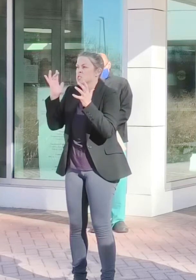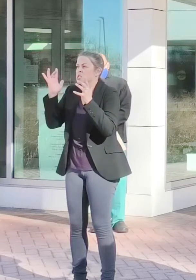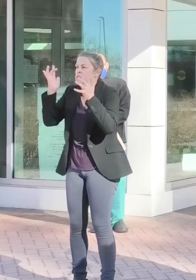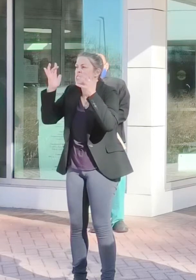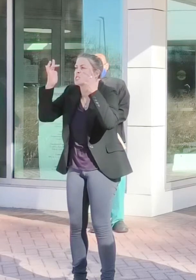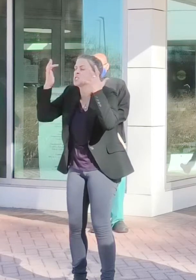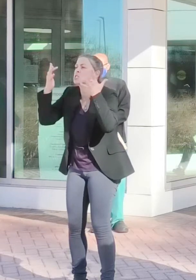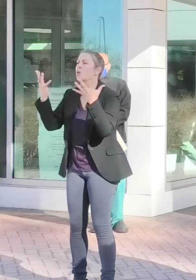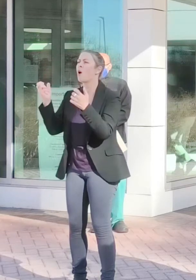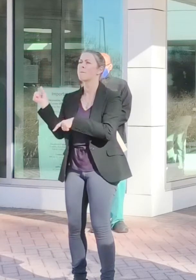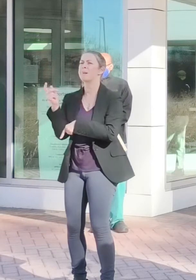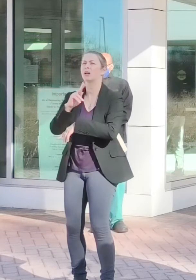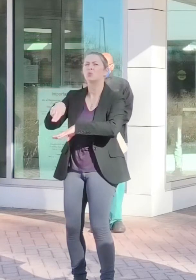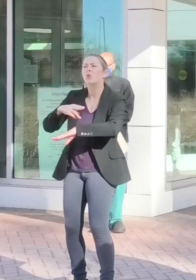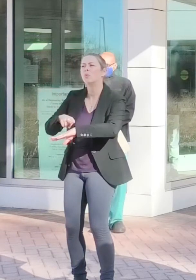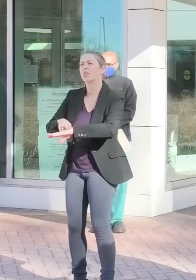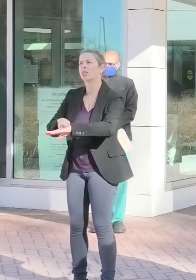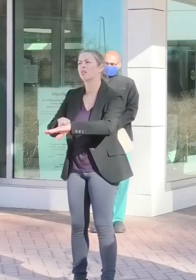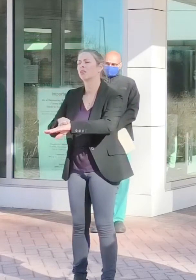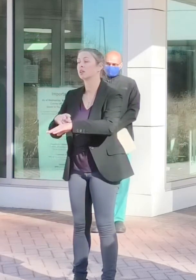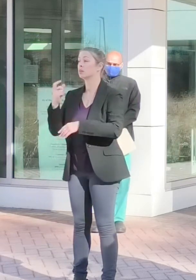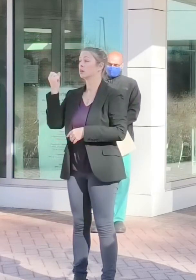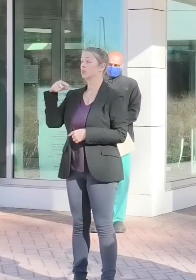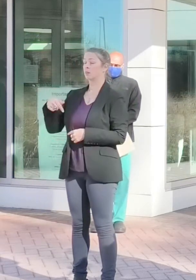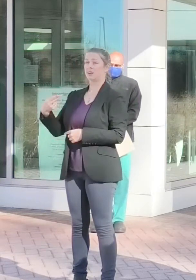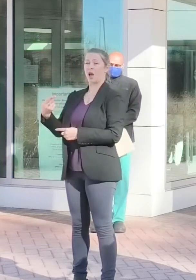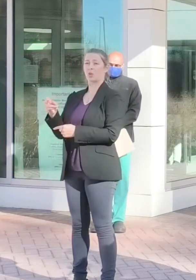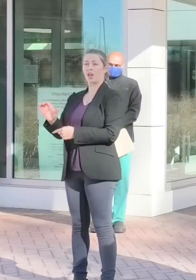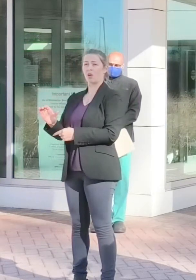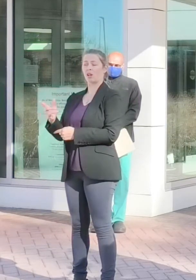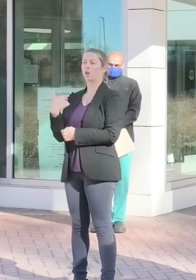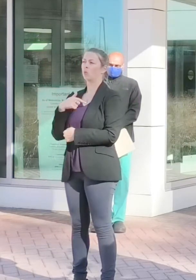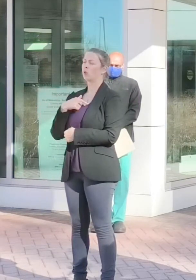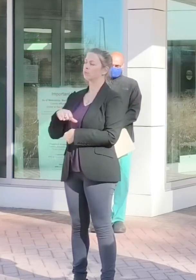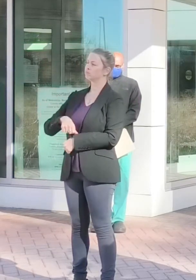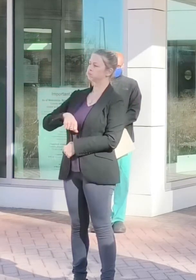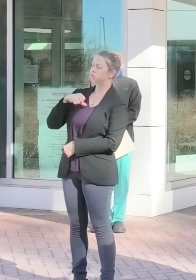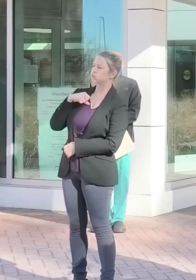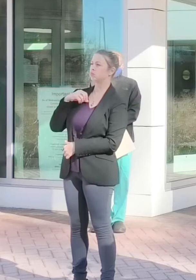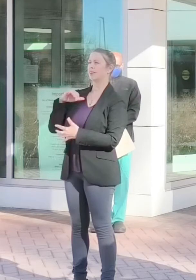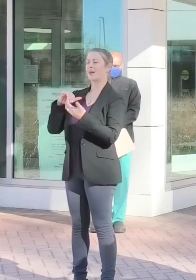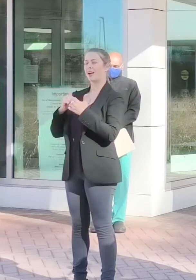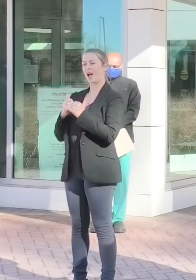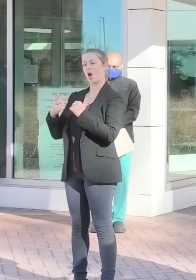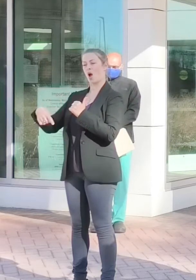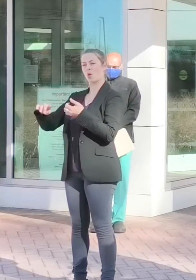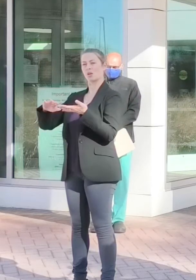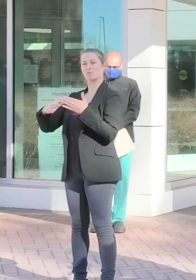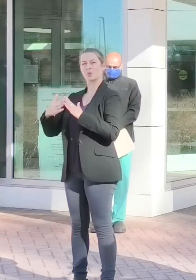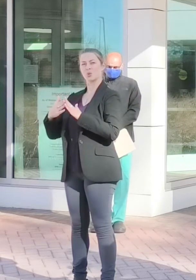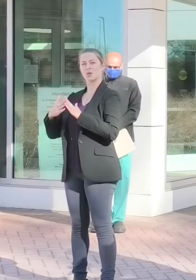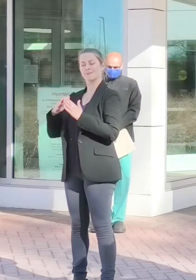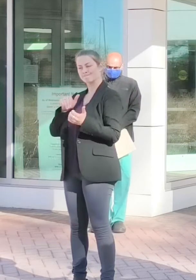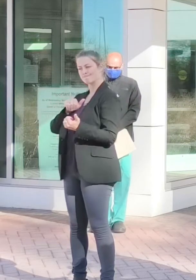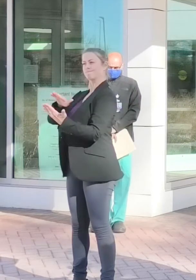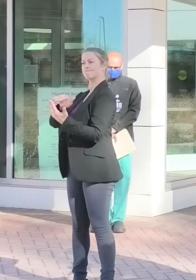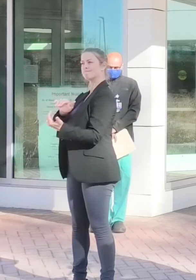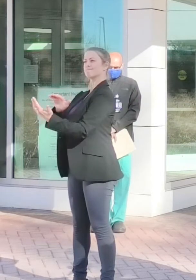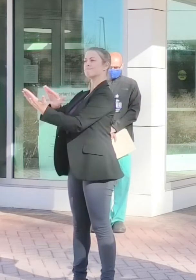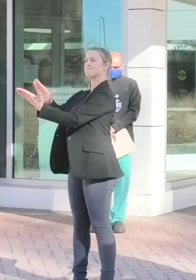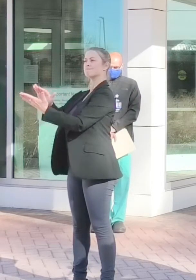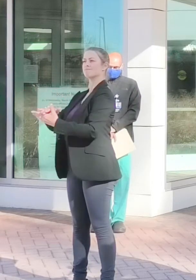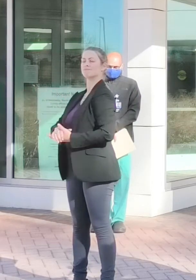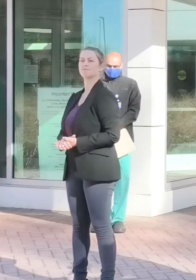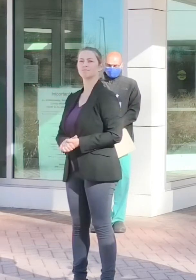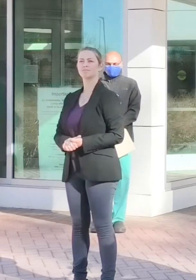normalcy. Here in Howard County, we have been proud of the way our community has met the challenges.